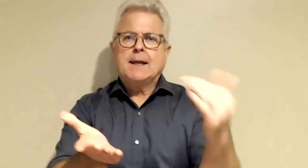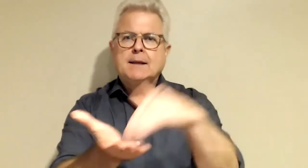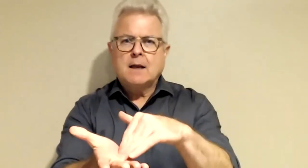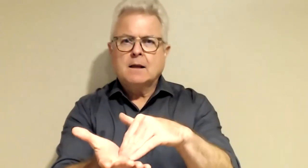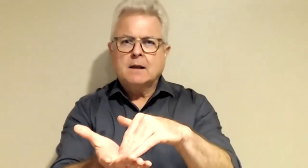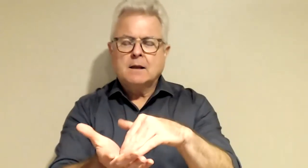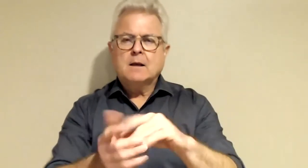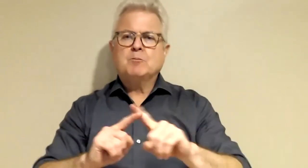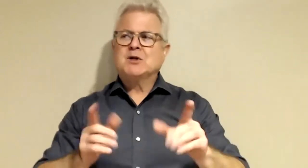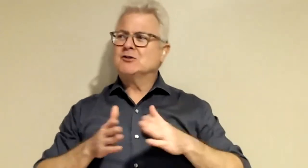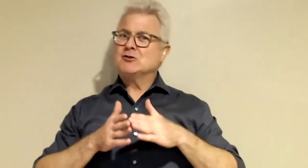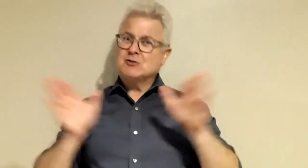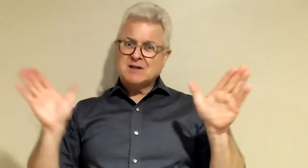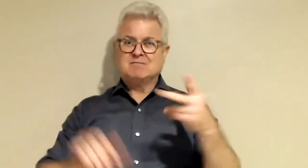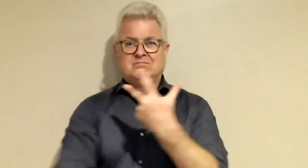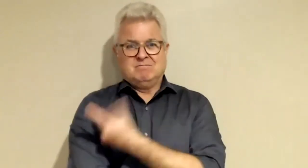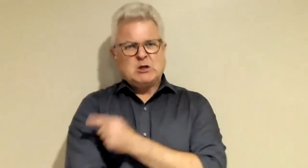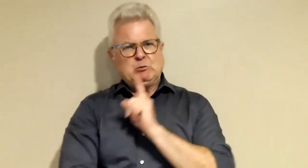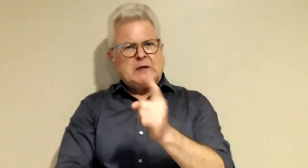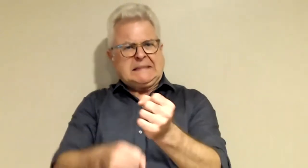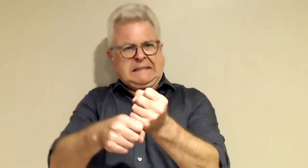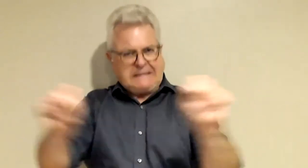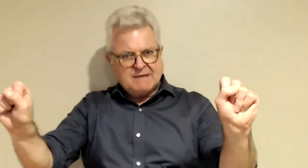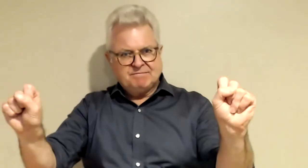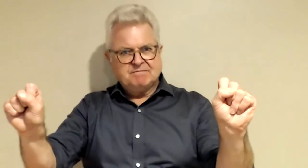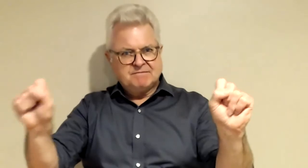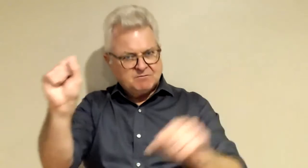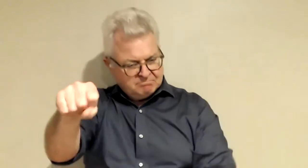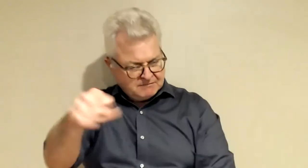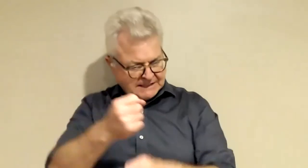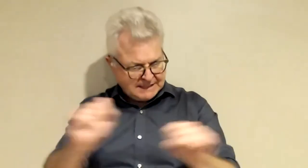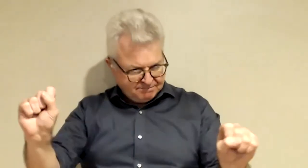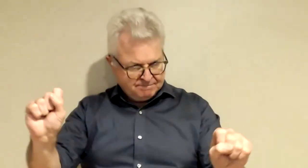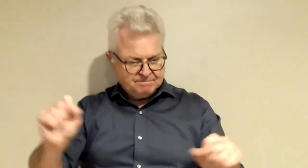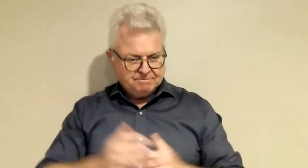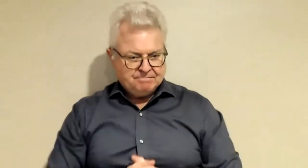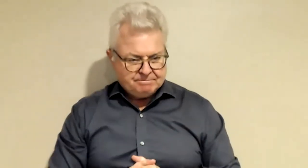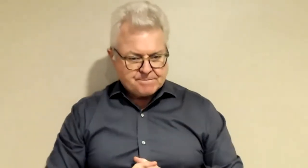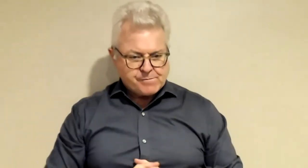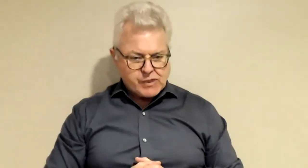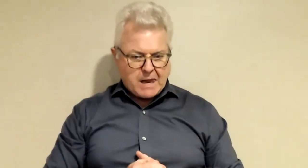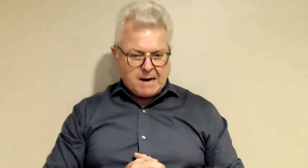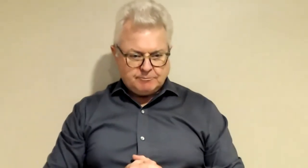side effect or suffered some type of contraction after getting the shot. It is